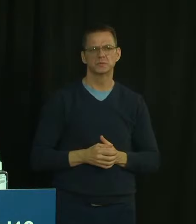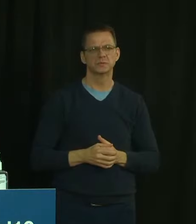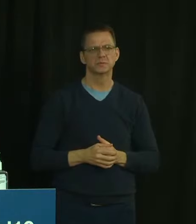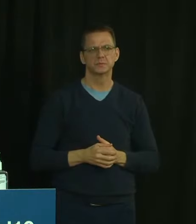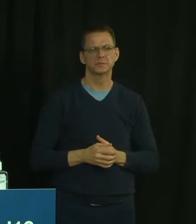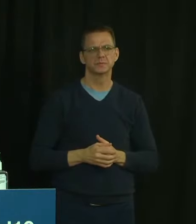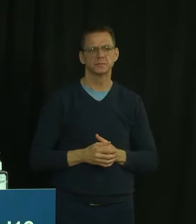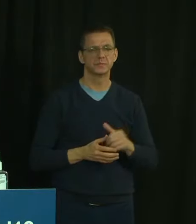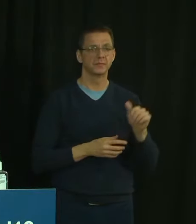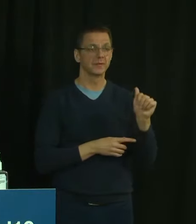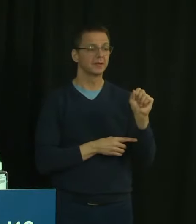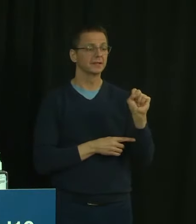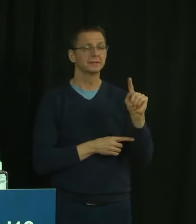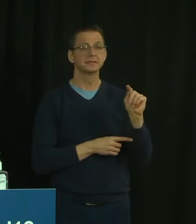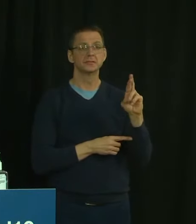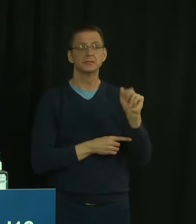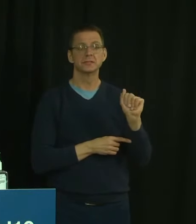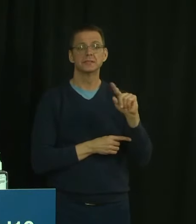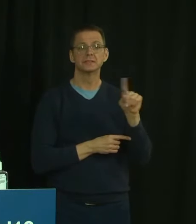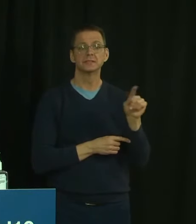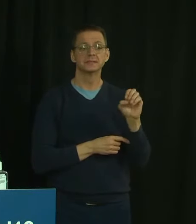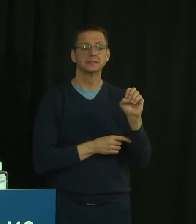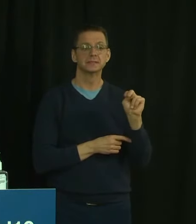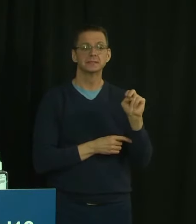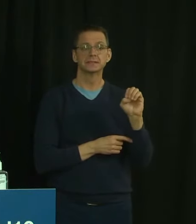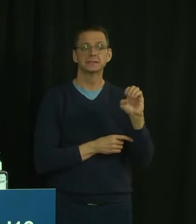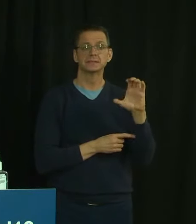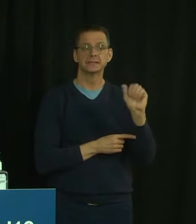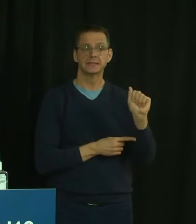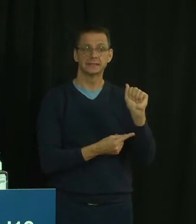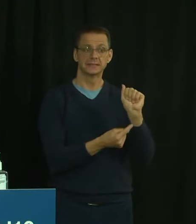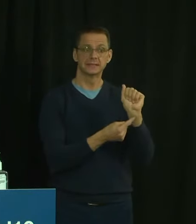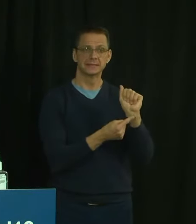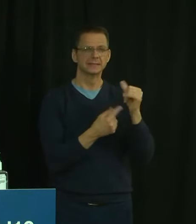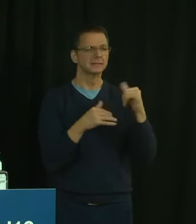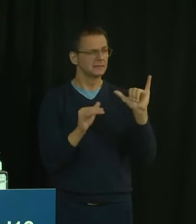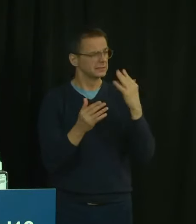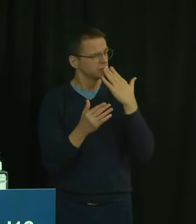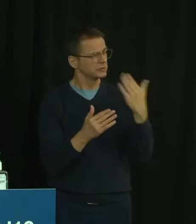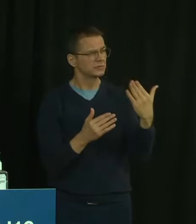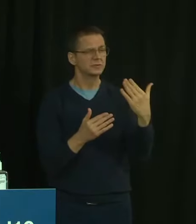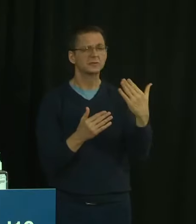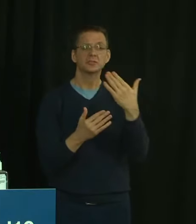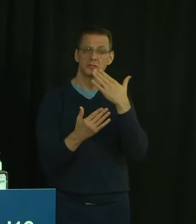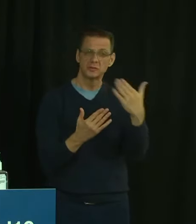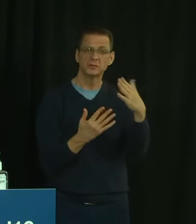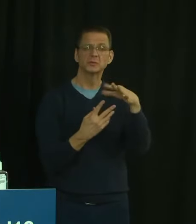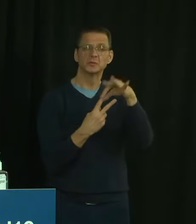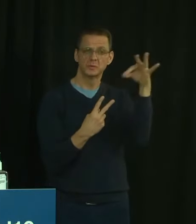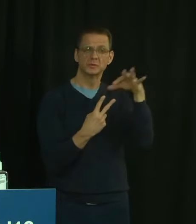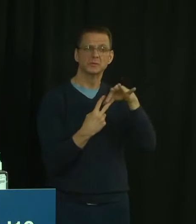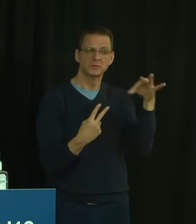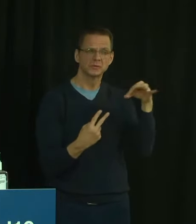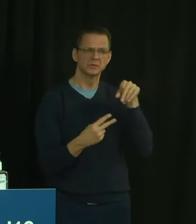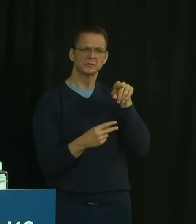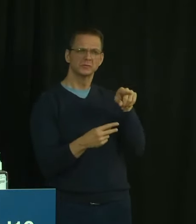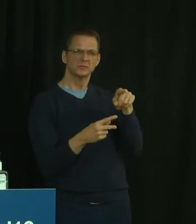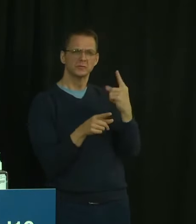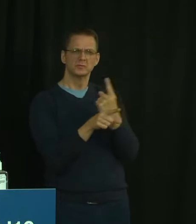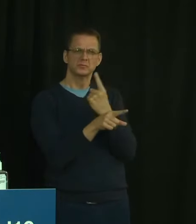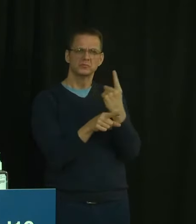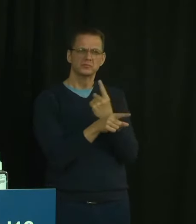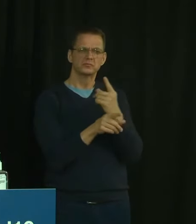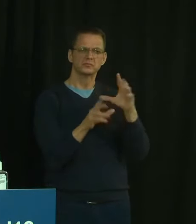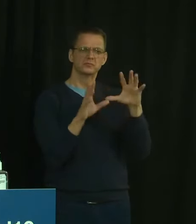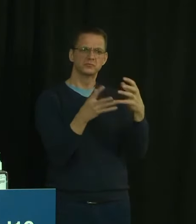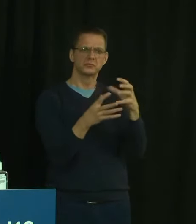from COVID-19, who would otherwise have to wait several months to access a vaccine. It is important to